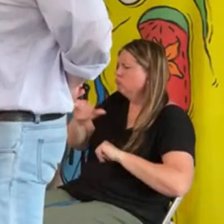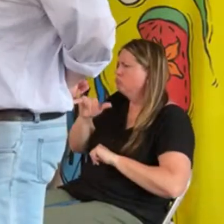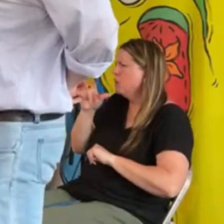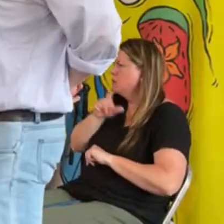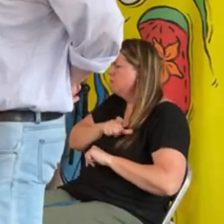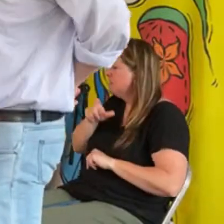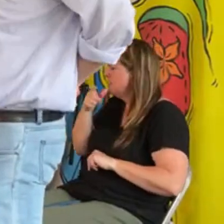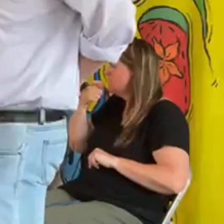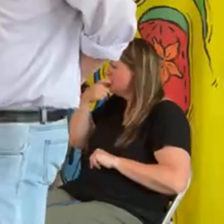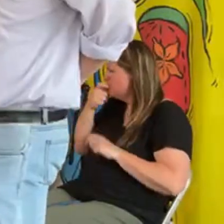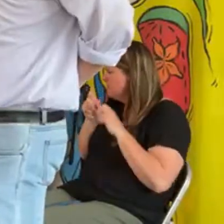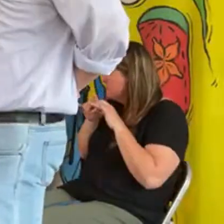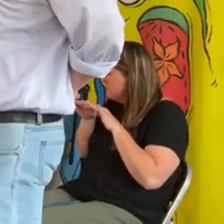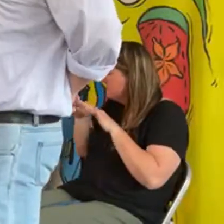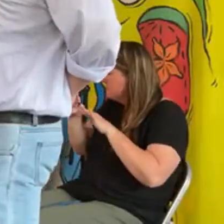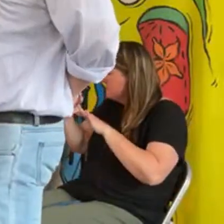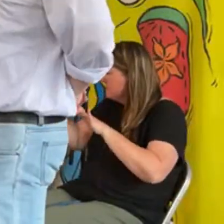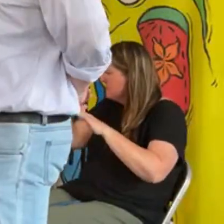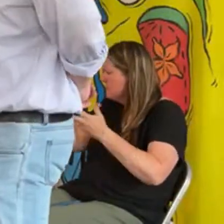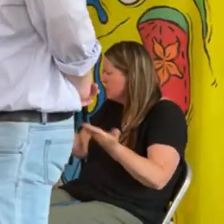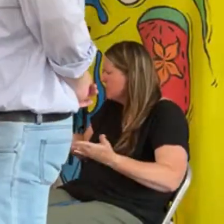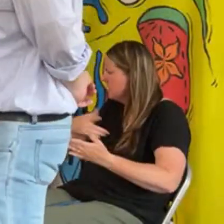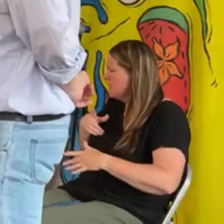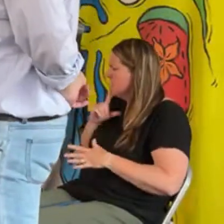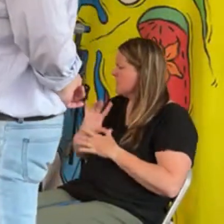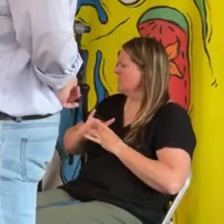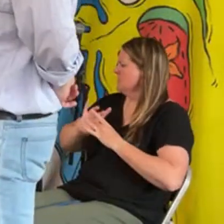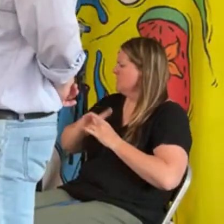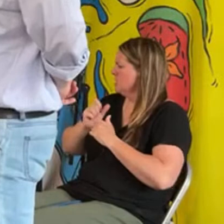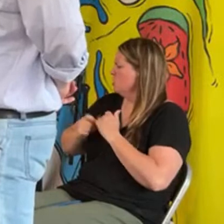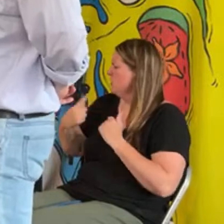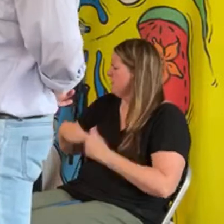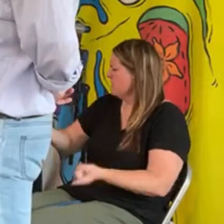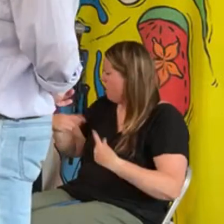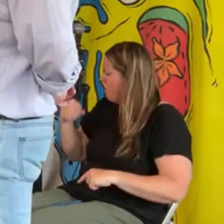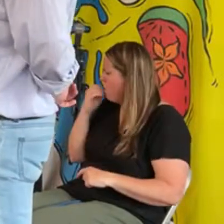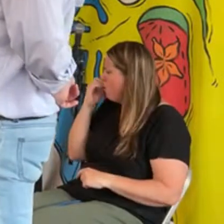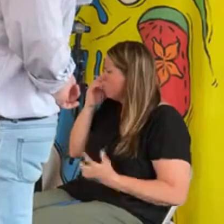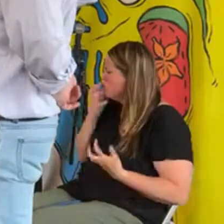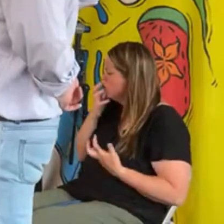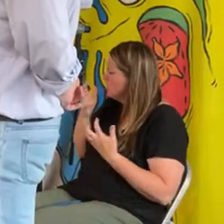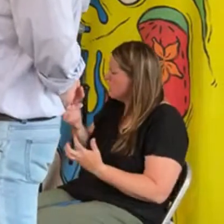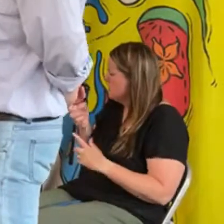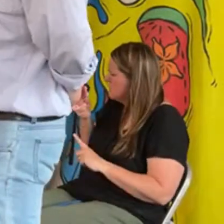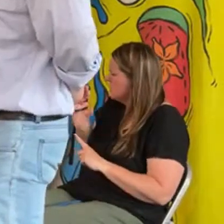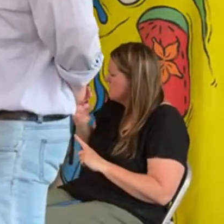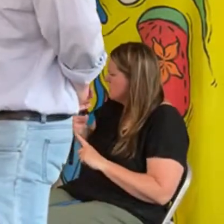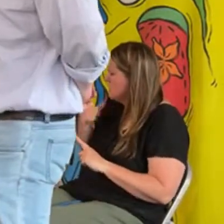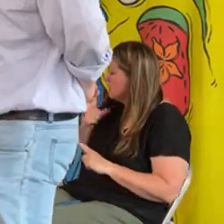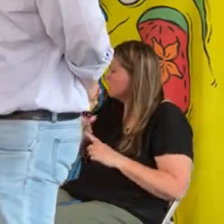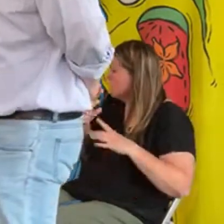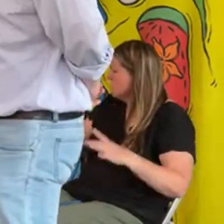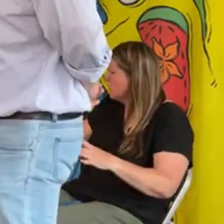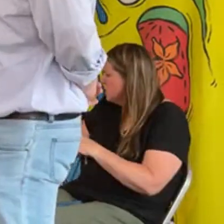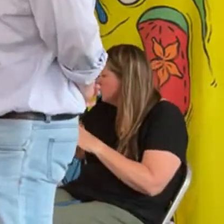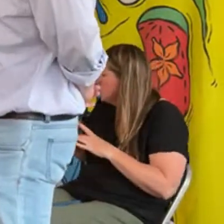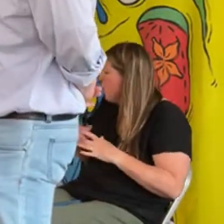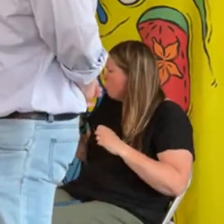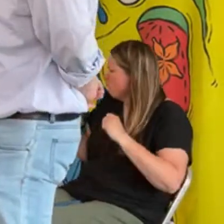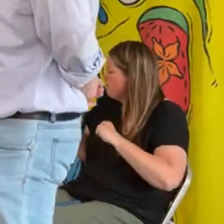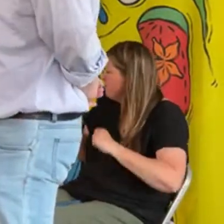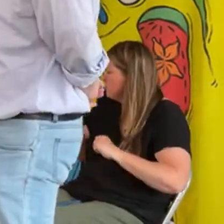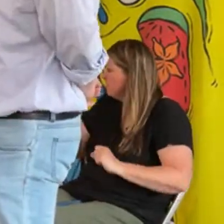testify, each of us comes home. Shots at a wall, at a stove, at a refrigerator, let